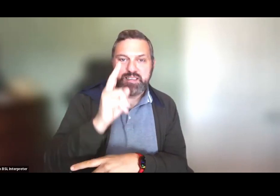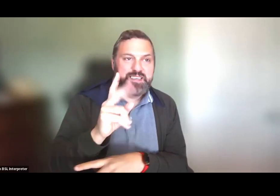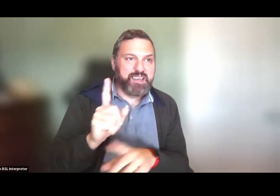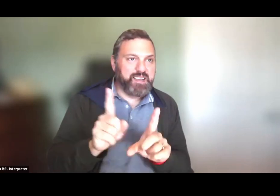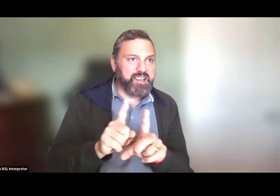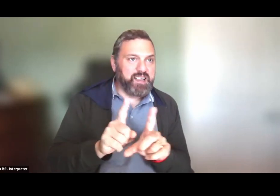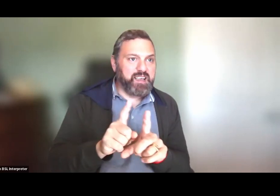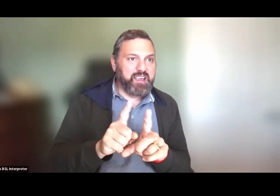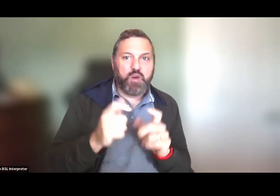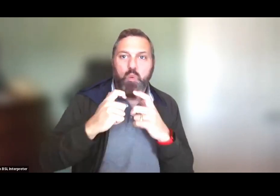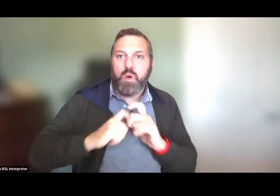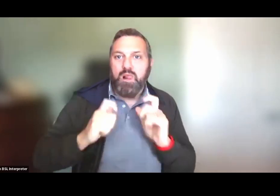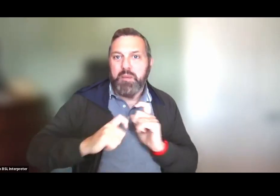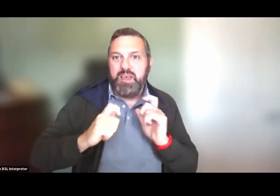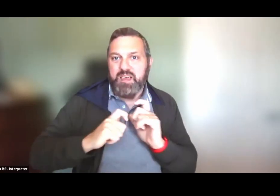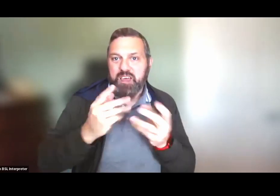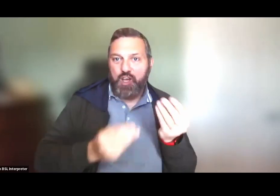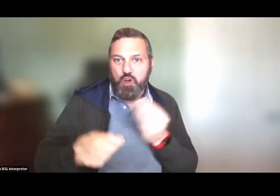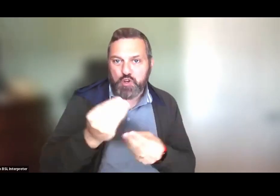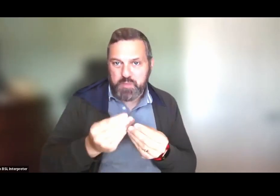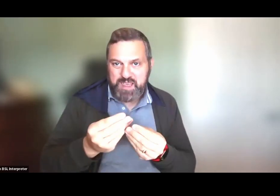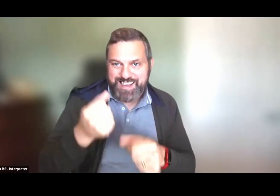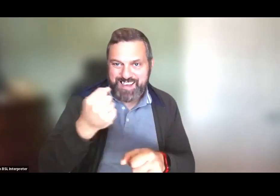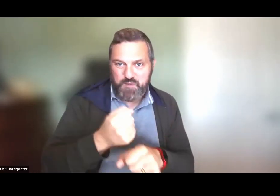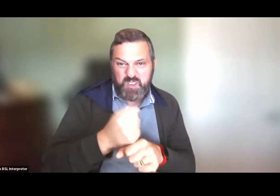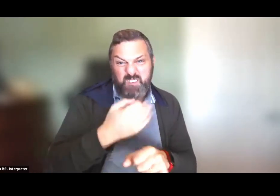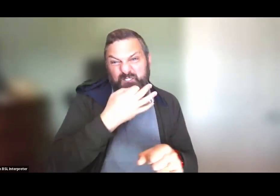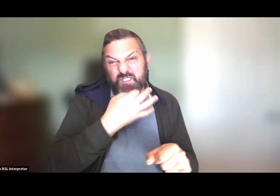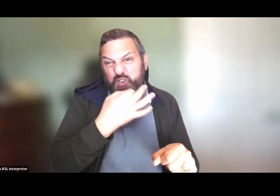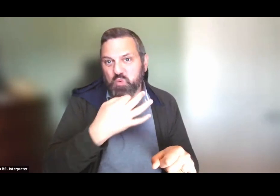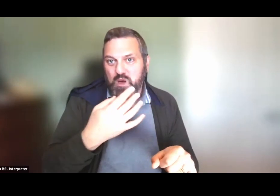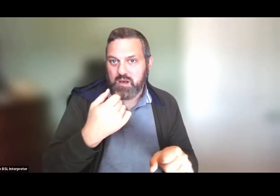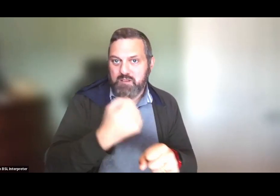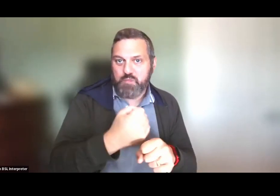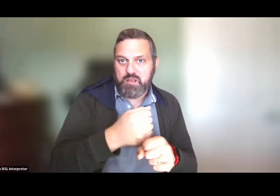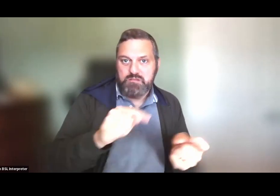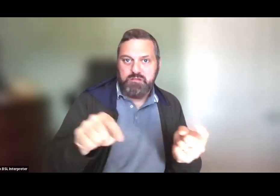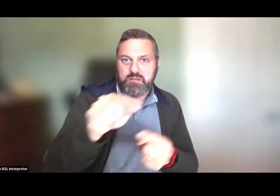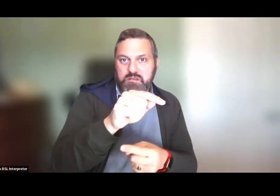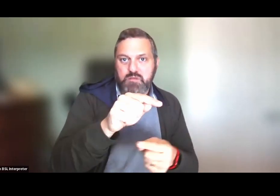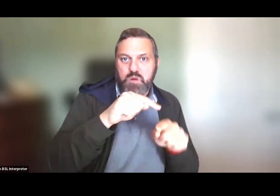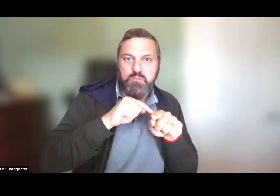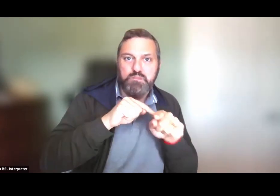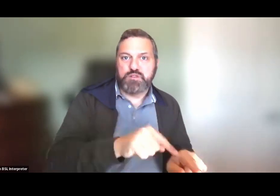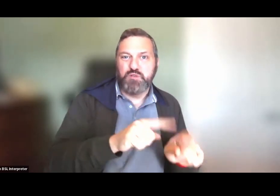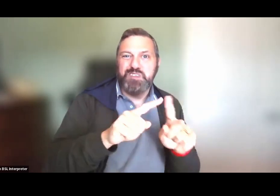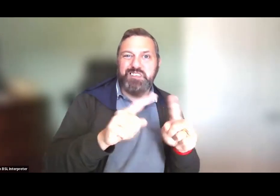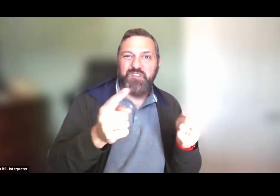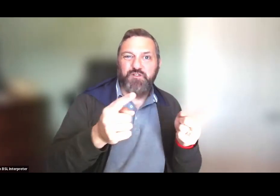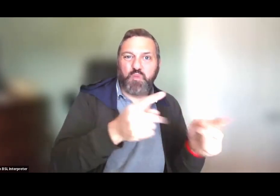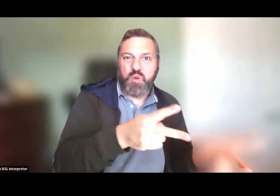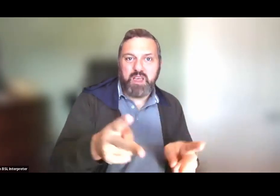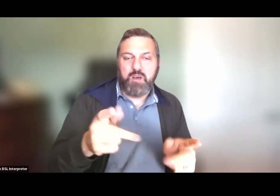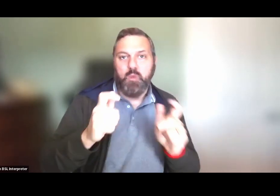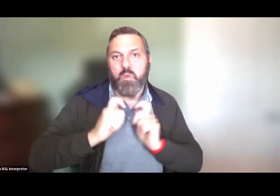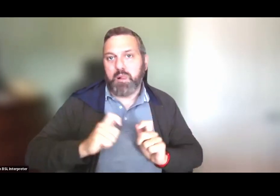like the well-being economy governments, a few governments that go off and pursue something different, pursue